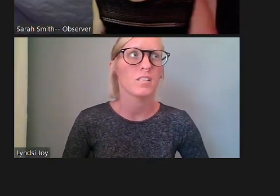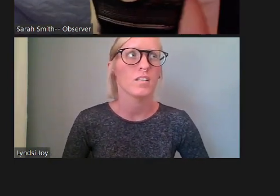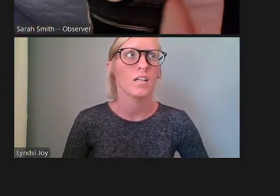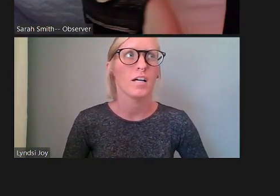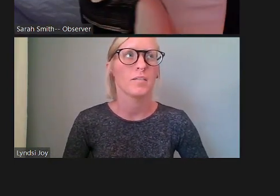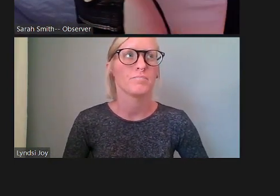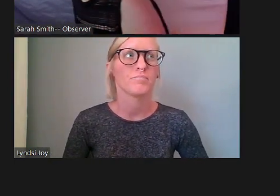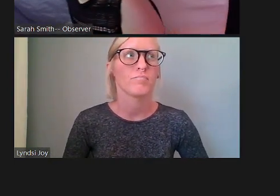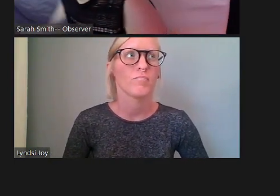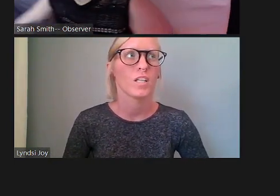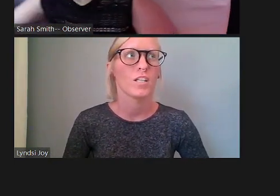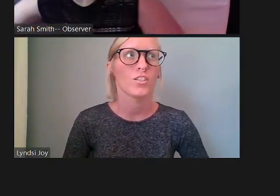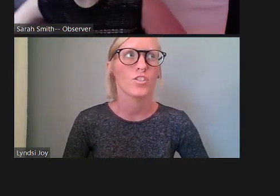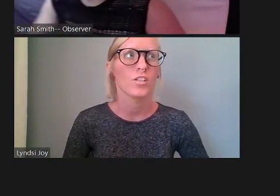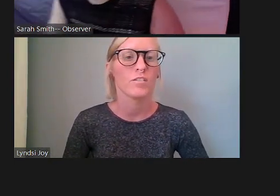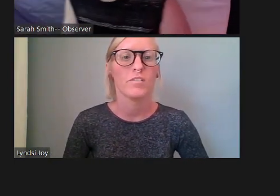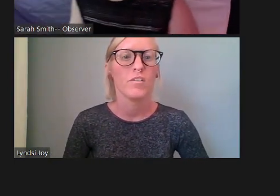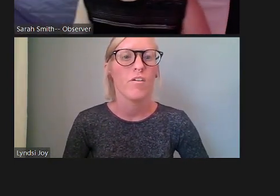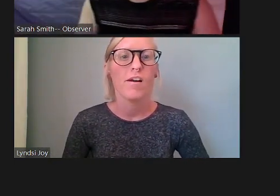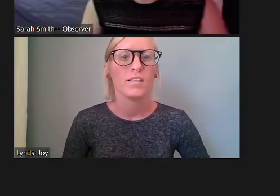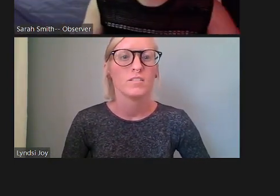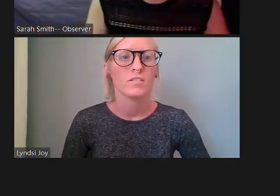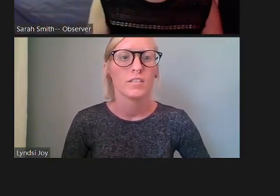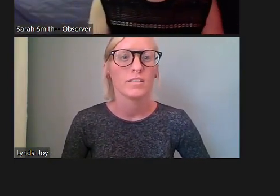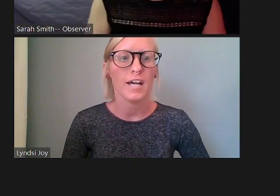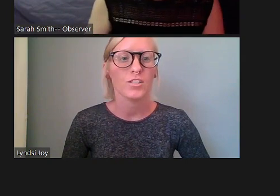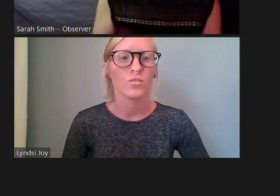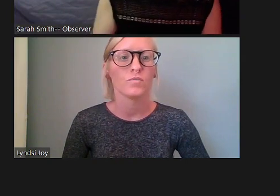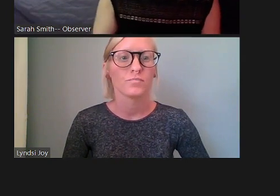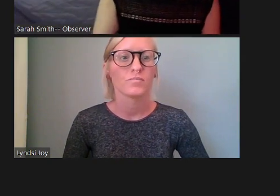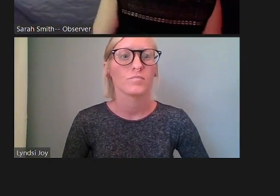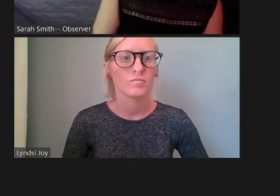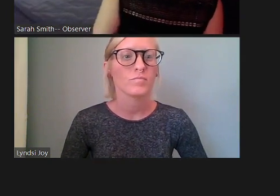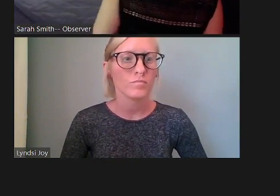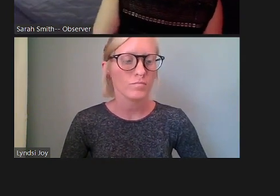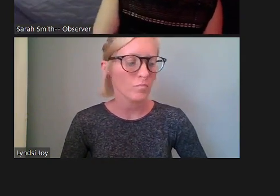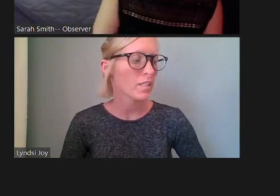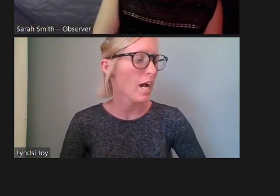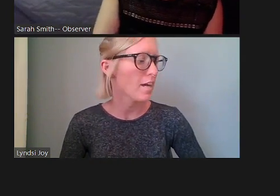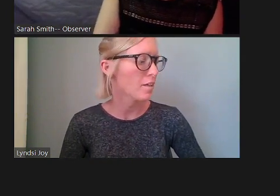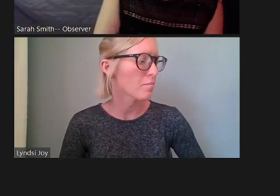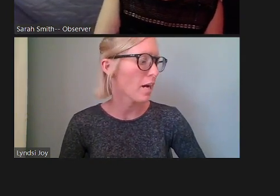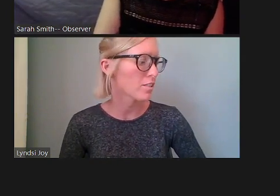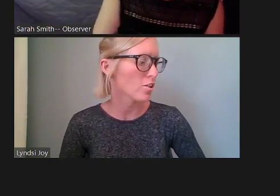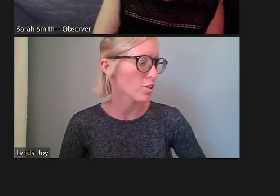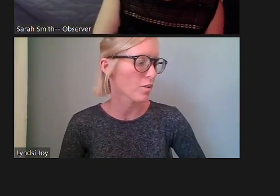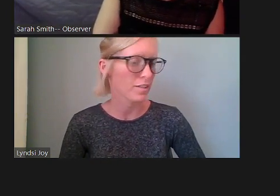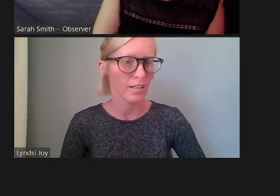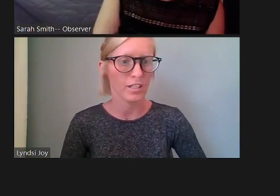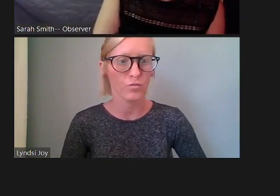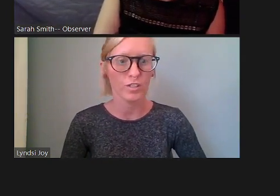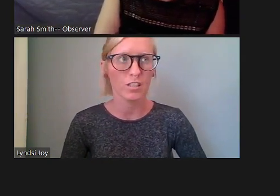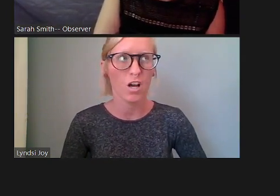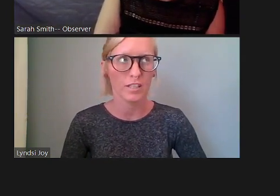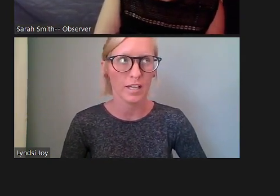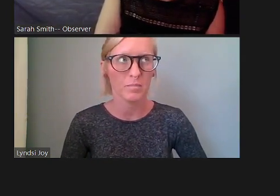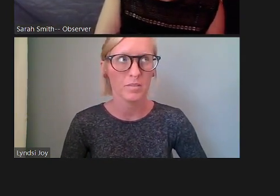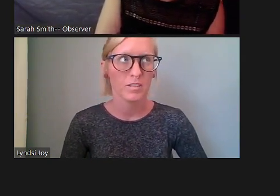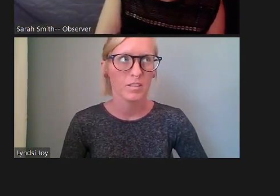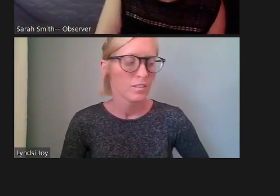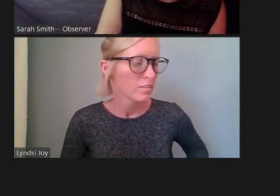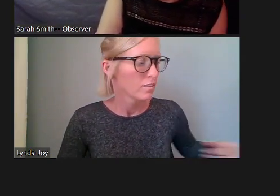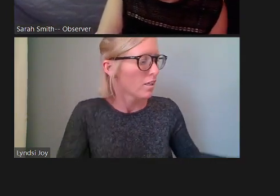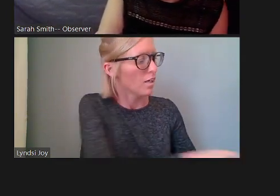minutes. It's just, okay. Yeah, and then she wraps it up. Yeah, and then mine starts with that like really long